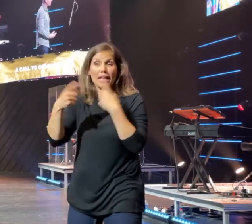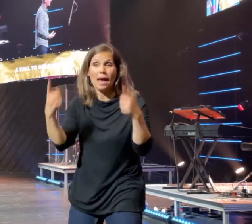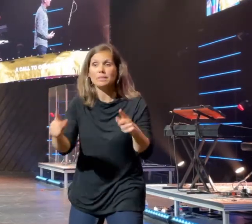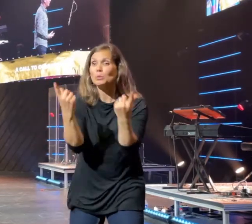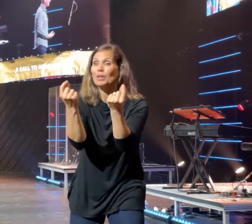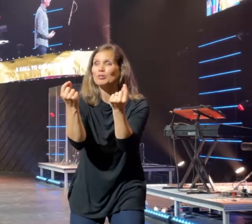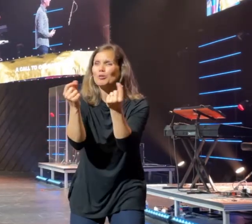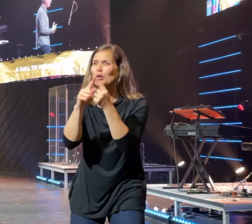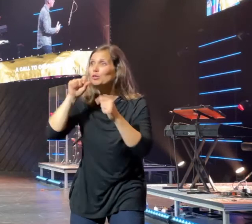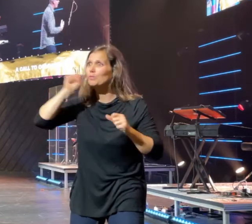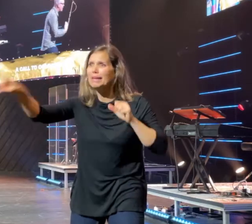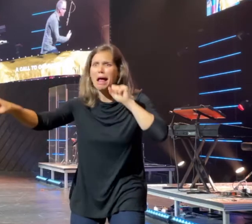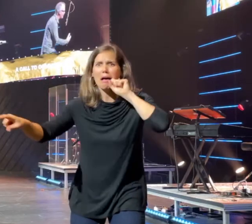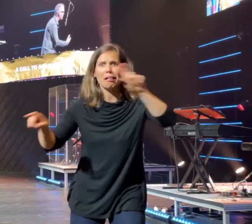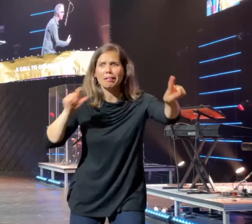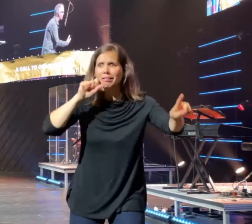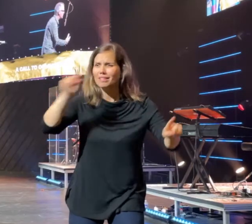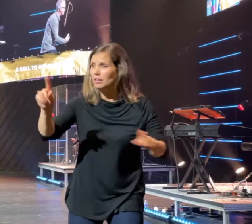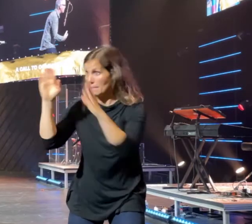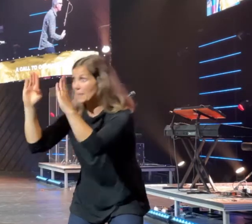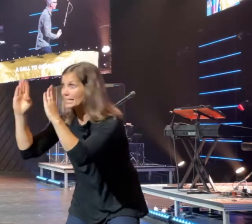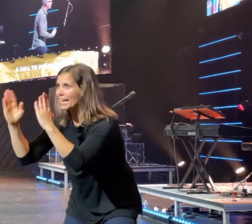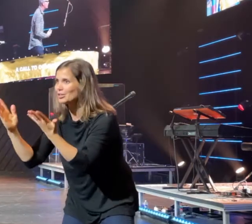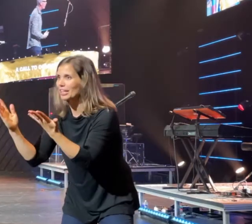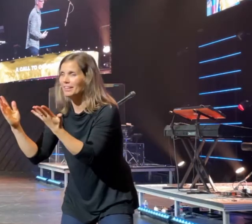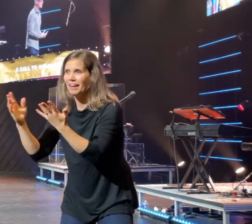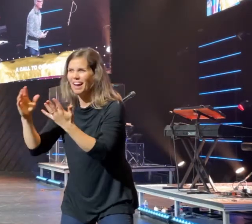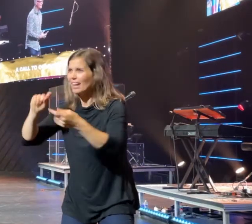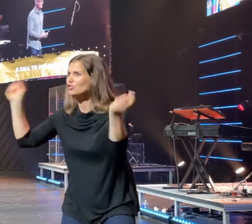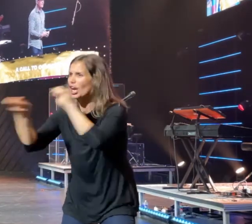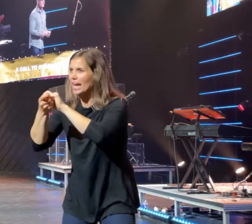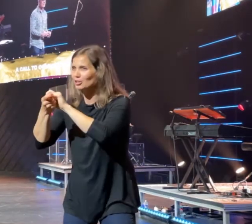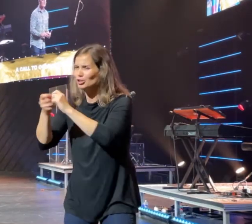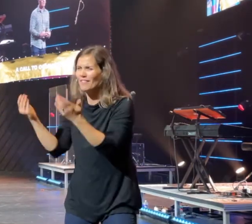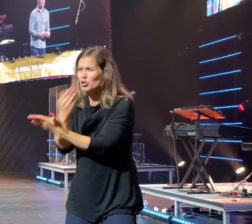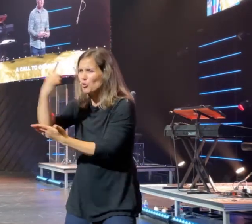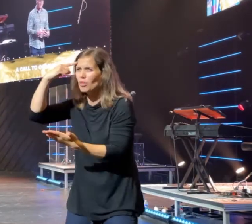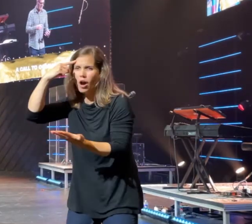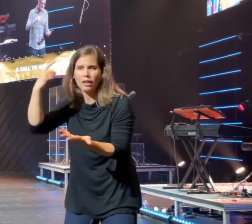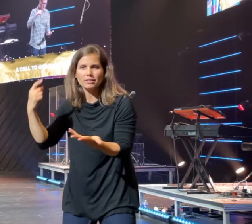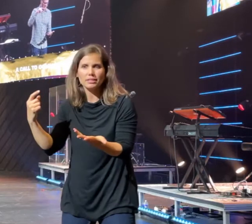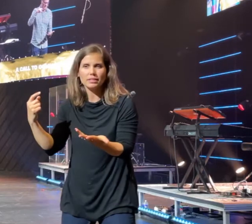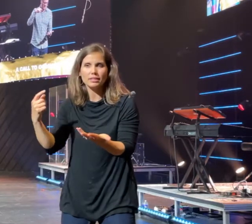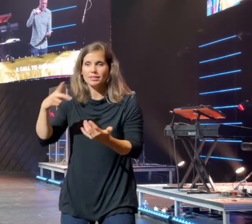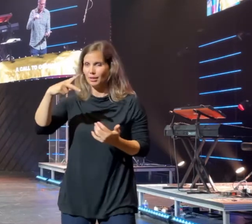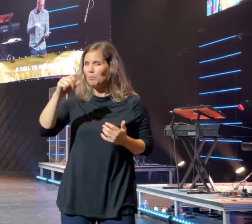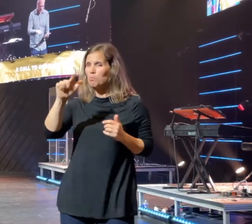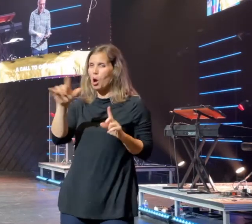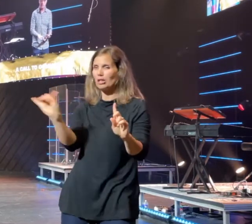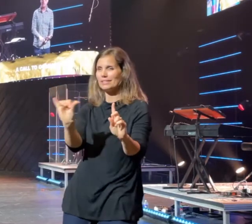evangelist. You say, no, you're not hearing me. Right? This Paul's having one of these moments. He's saying, listen, God